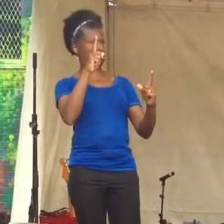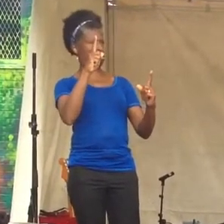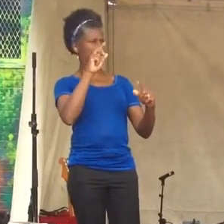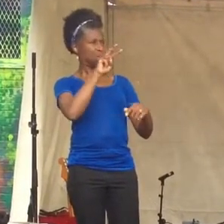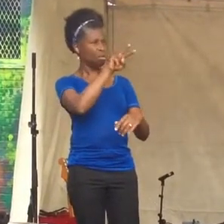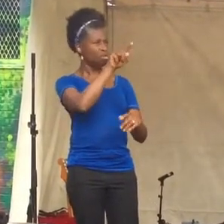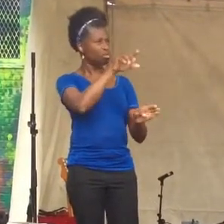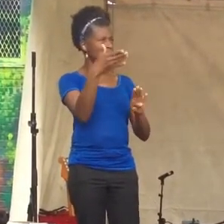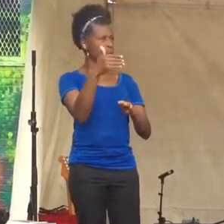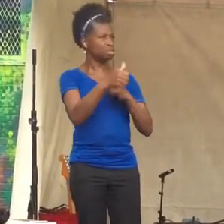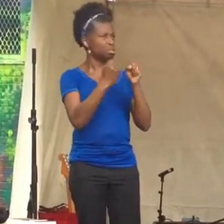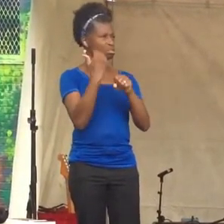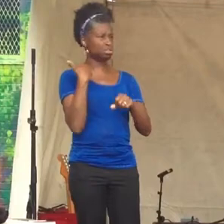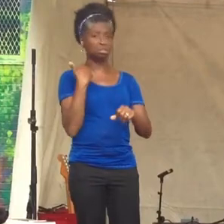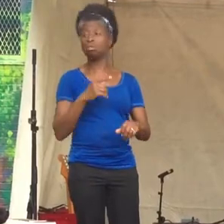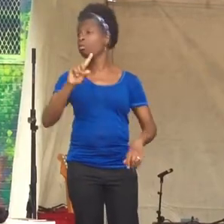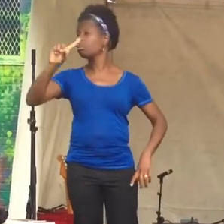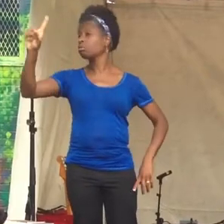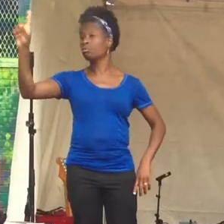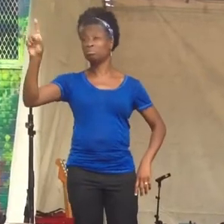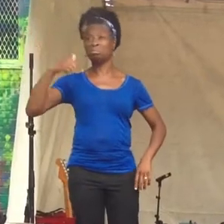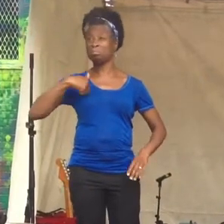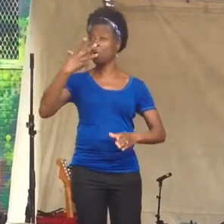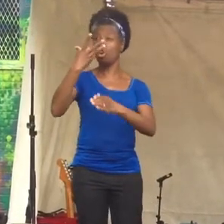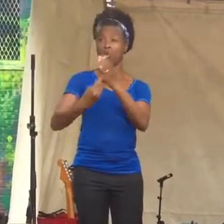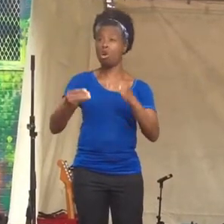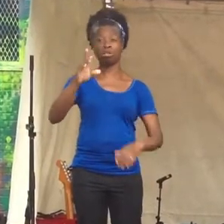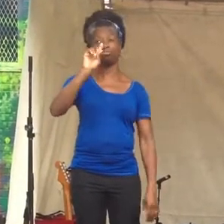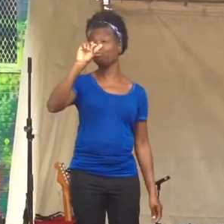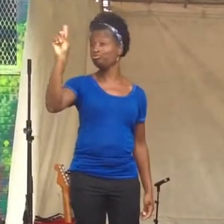never died, says he.